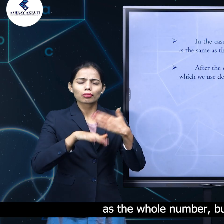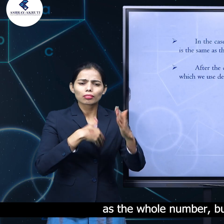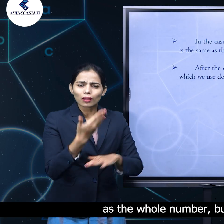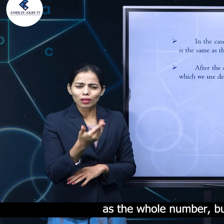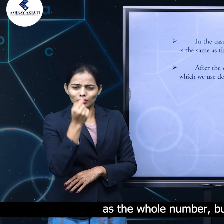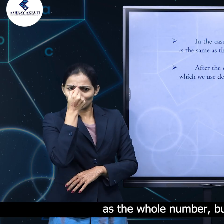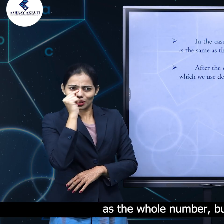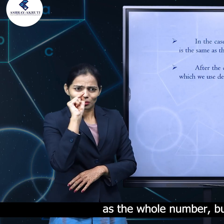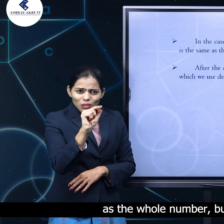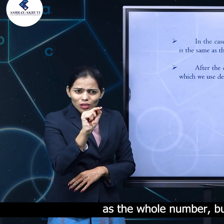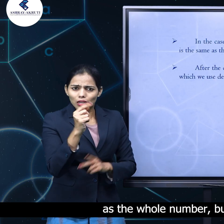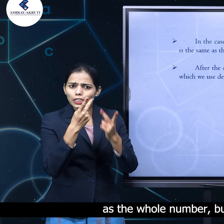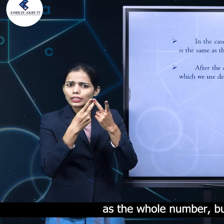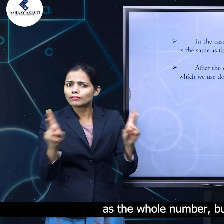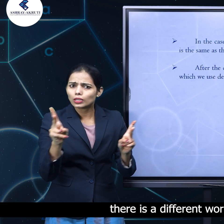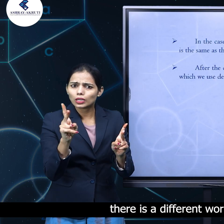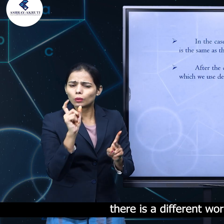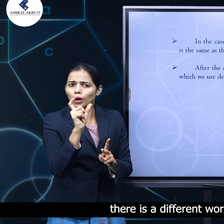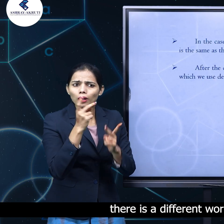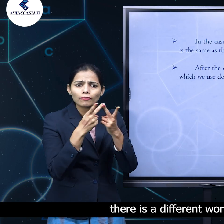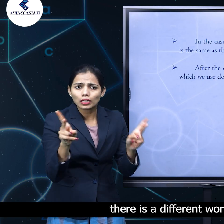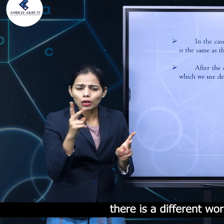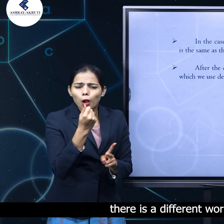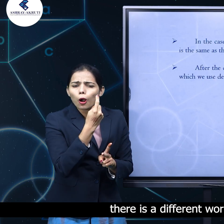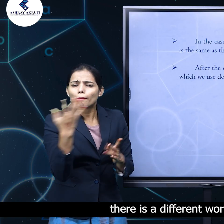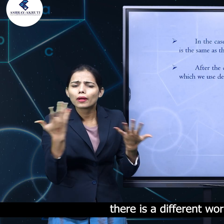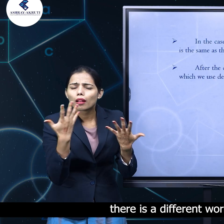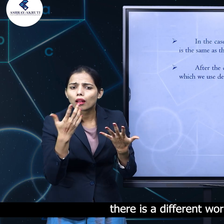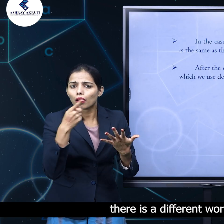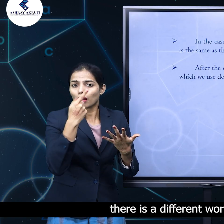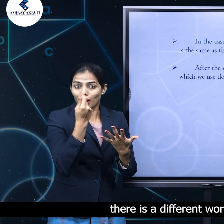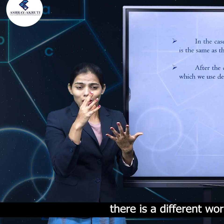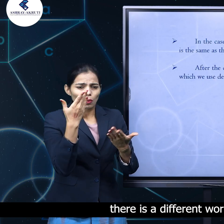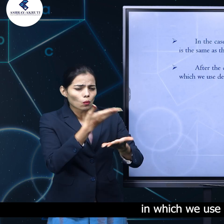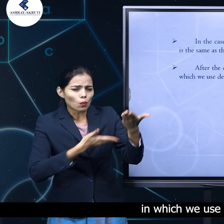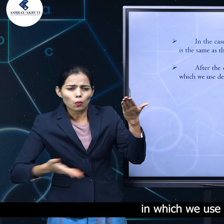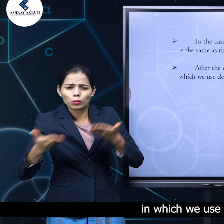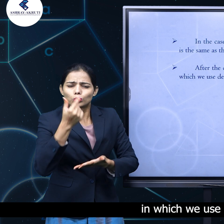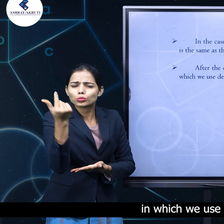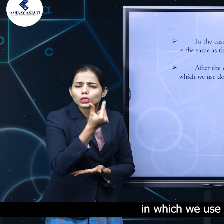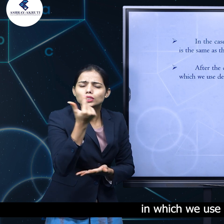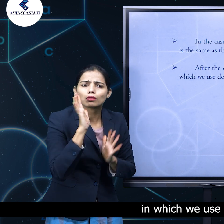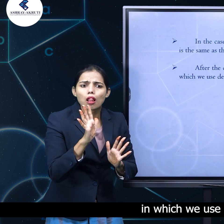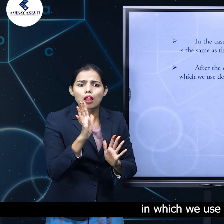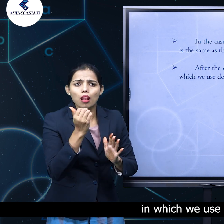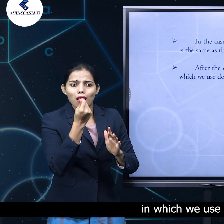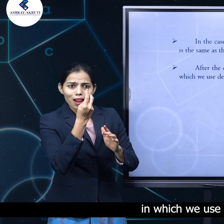But after the decimal point, there is a different world of numbers going on in which we use decimal